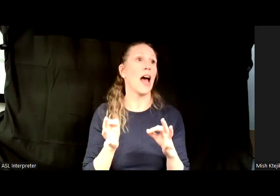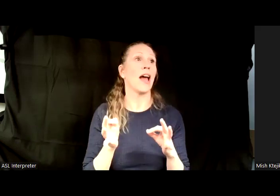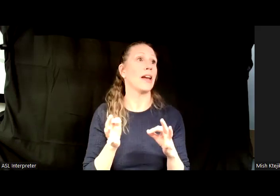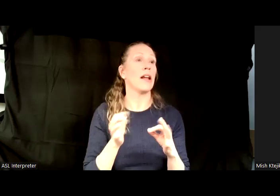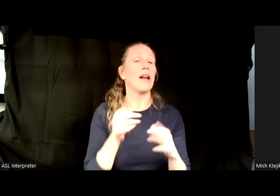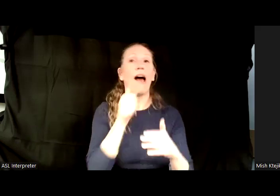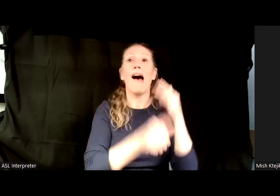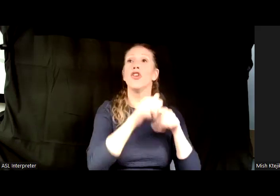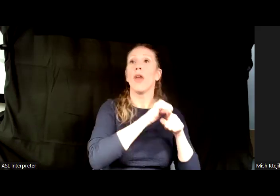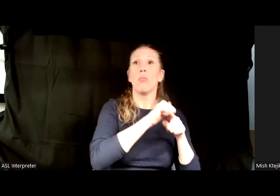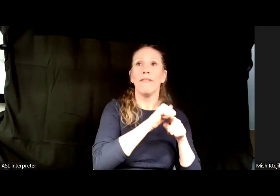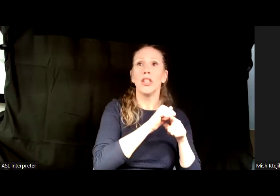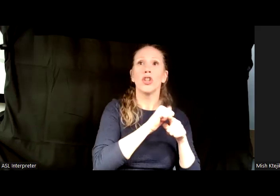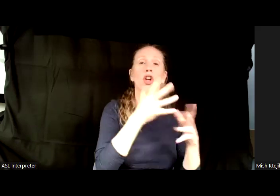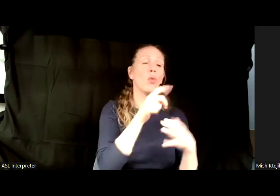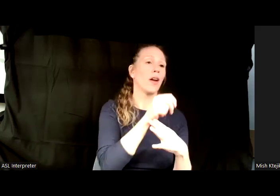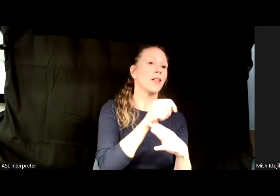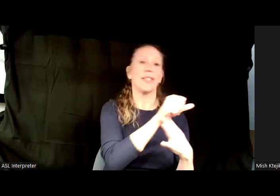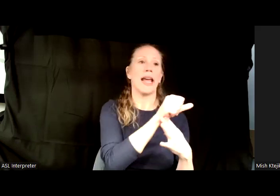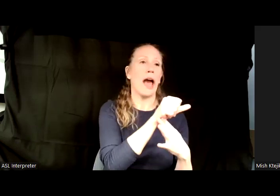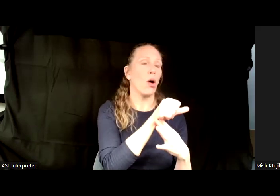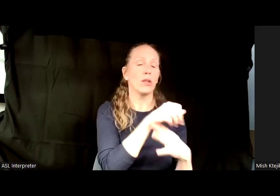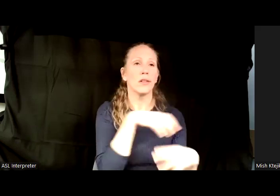the provisional, you were going to take out the